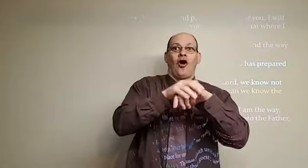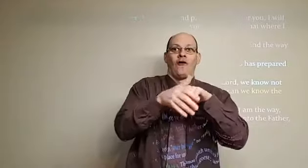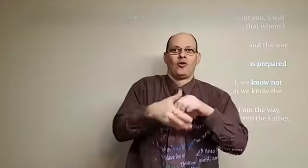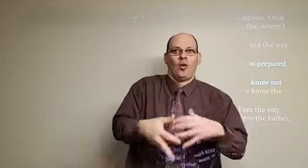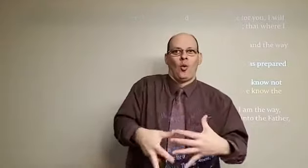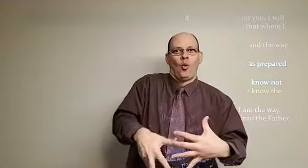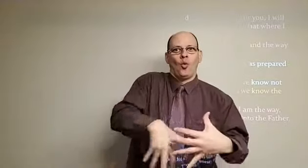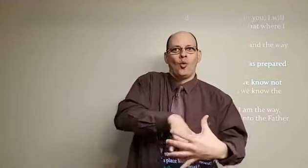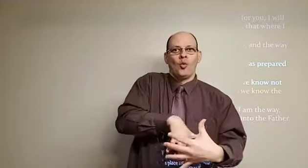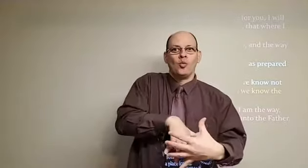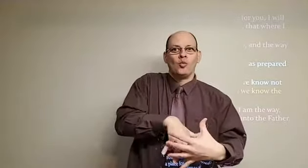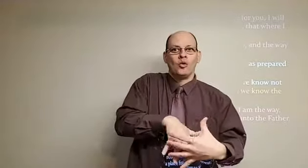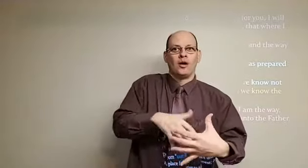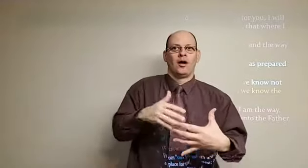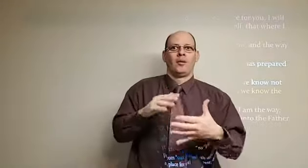she conceived Jesus Christ